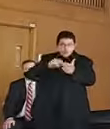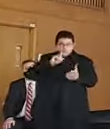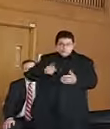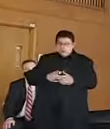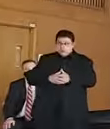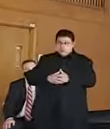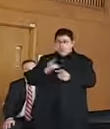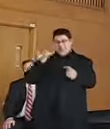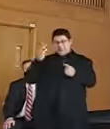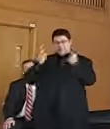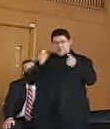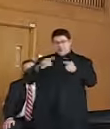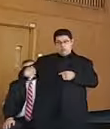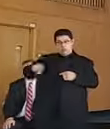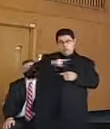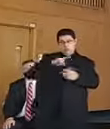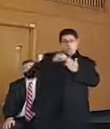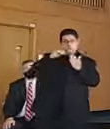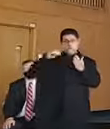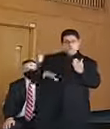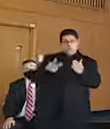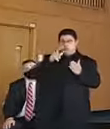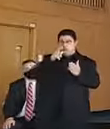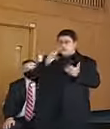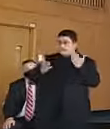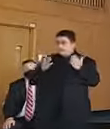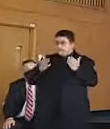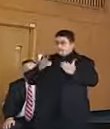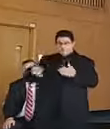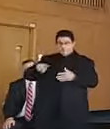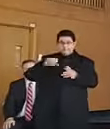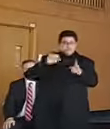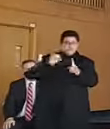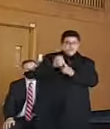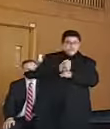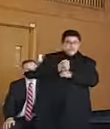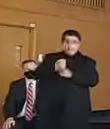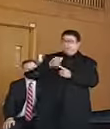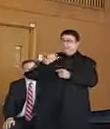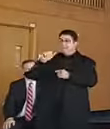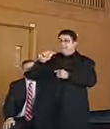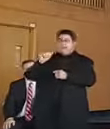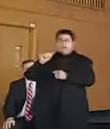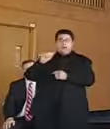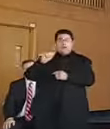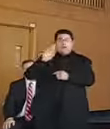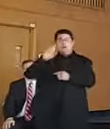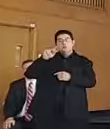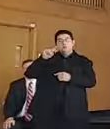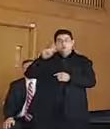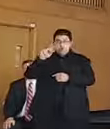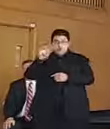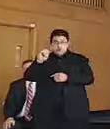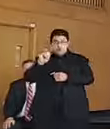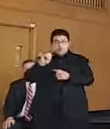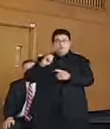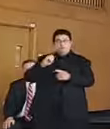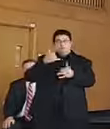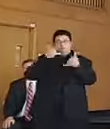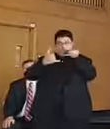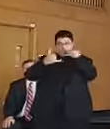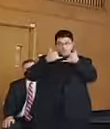those students who may be in neglect or abuse situations, knowing that our abuse hotlines are increasing, and knowing that